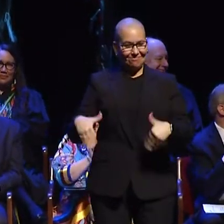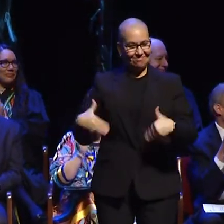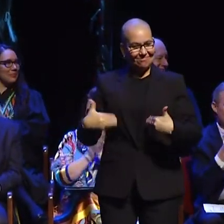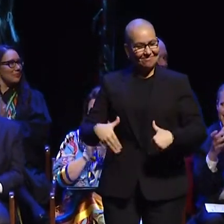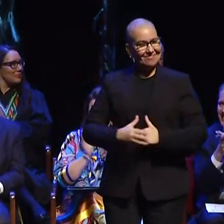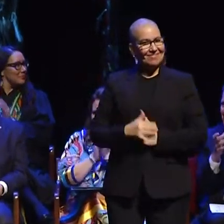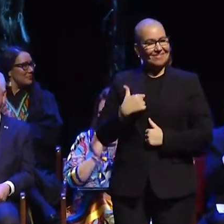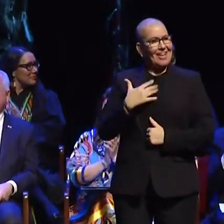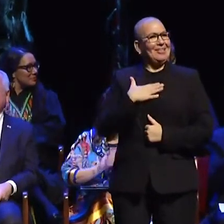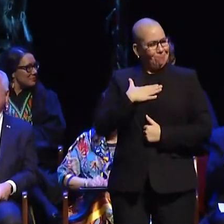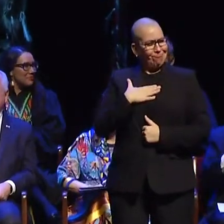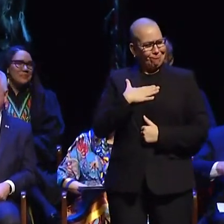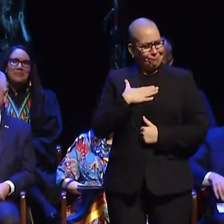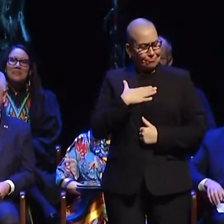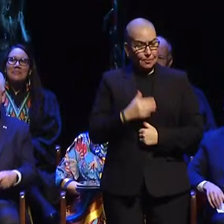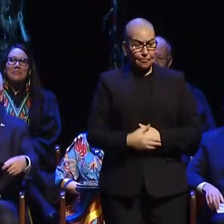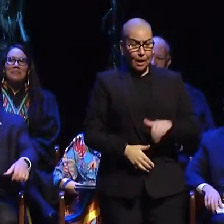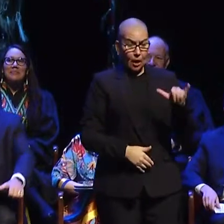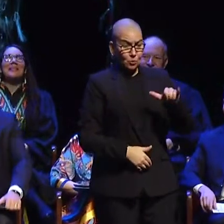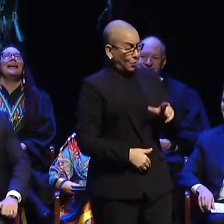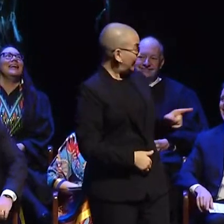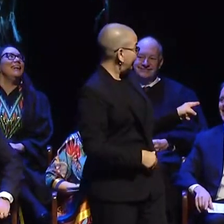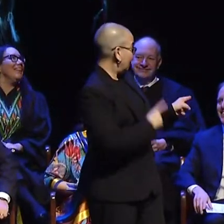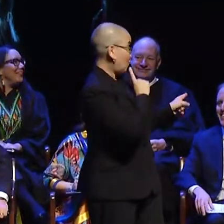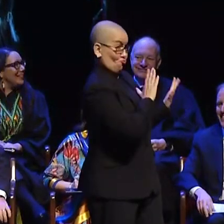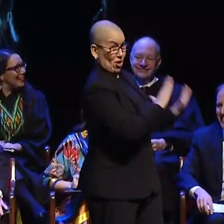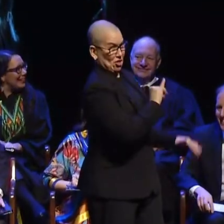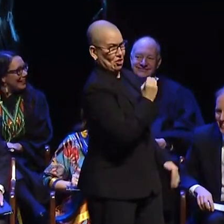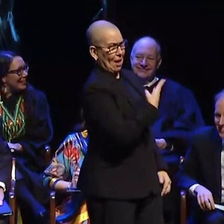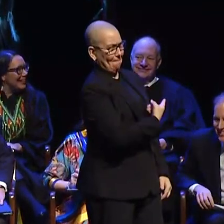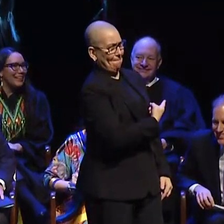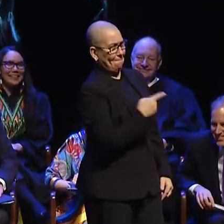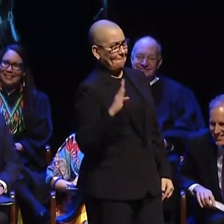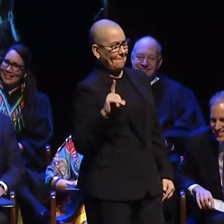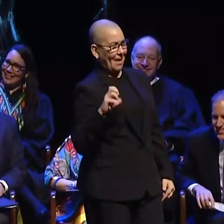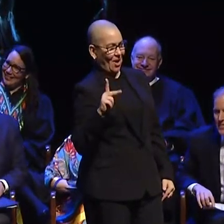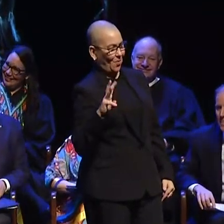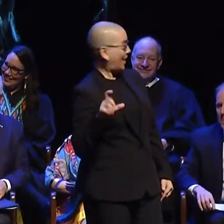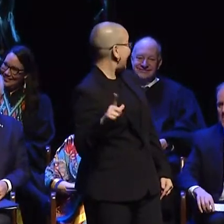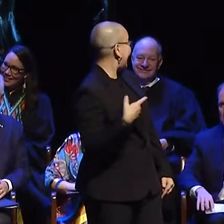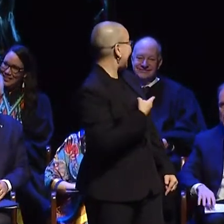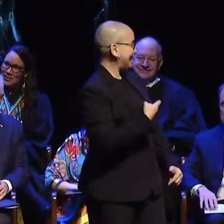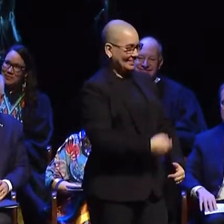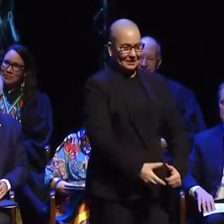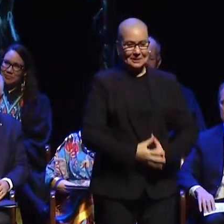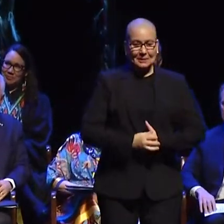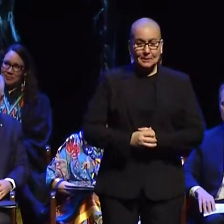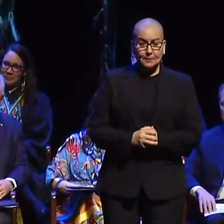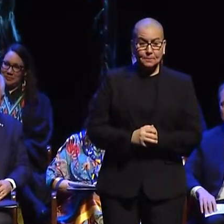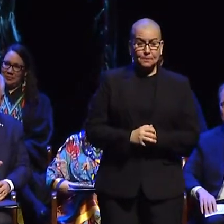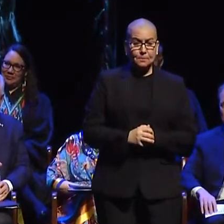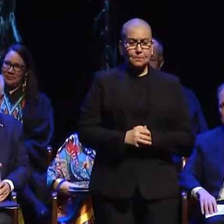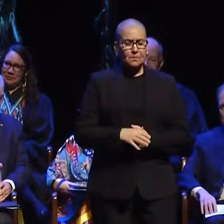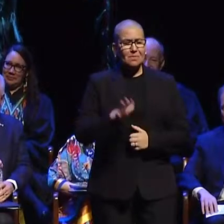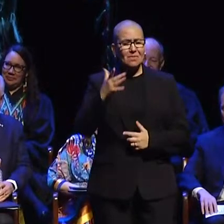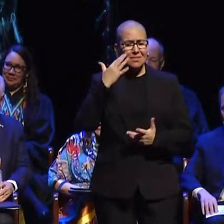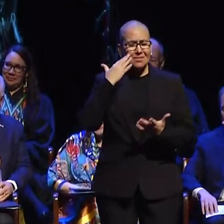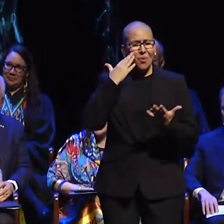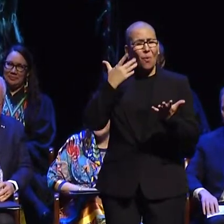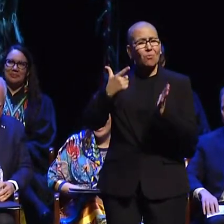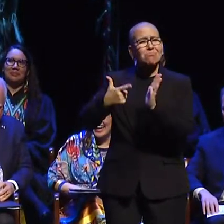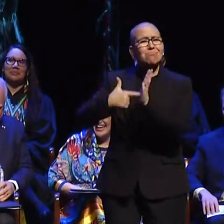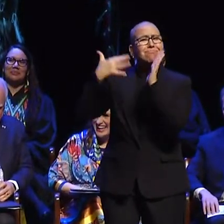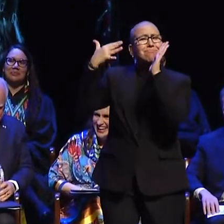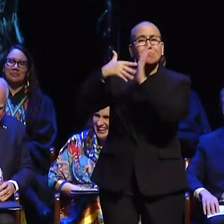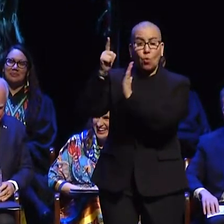And Judge, you did a great job. It's rare that a lawyer gets to thank the judge for doing a good job, but today